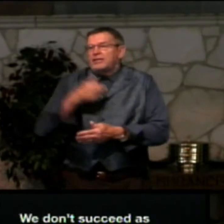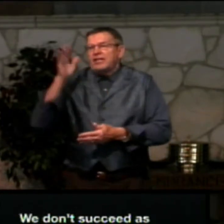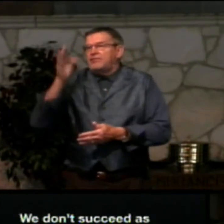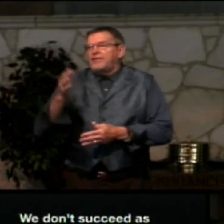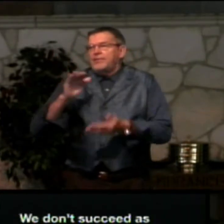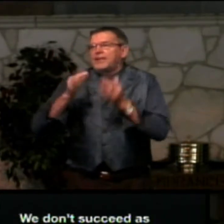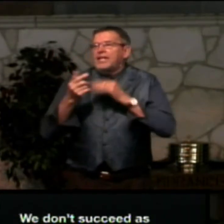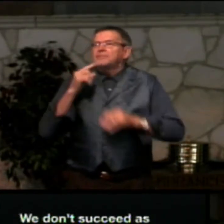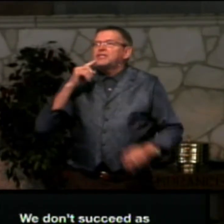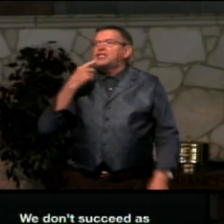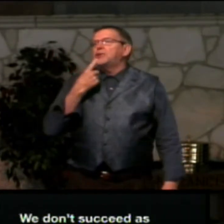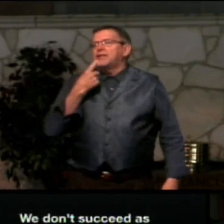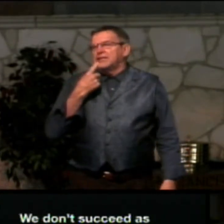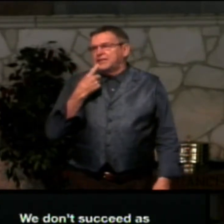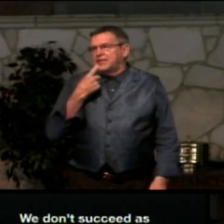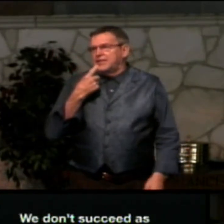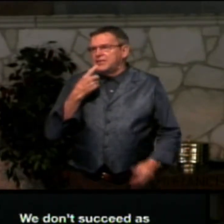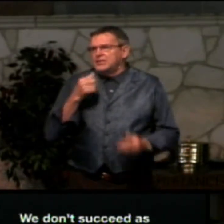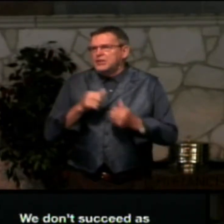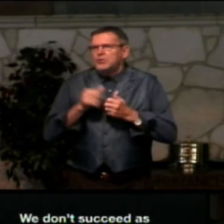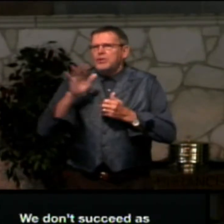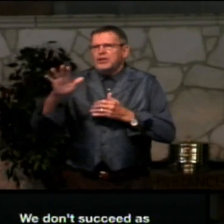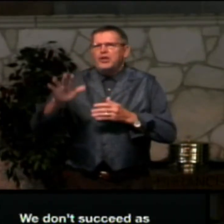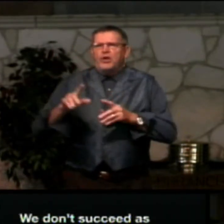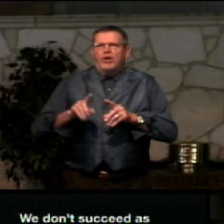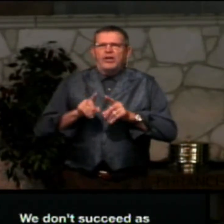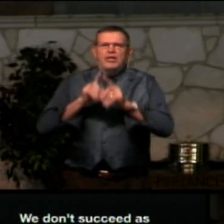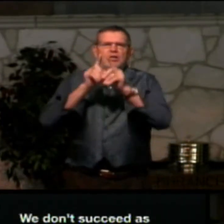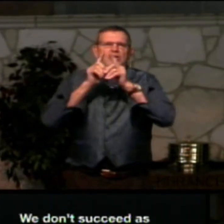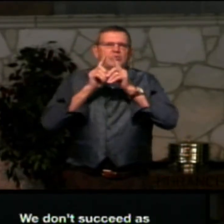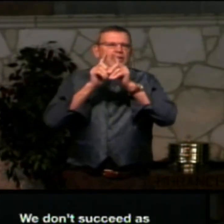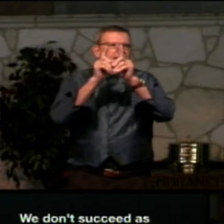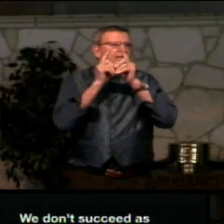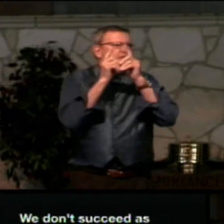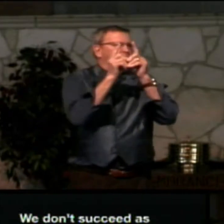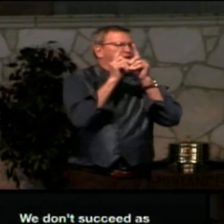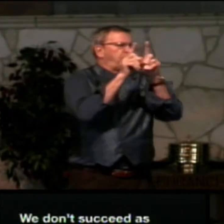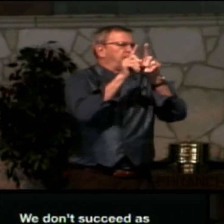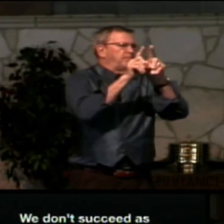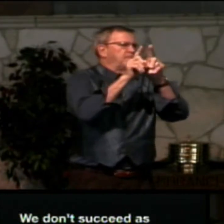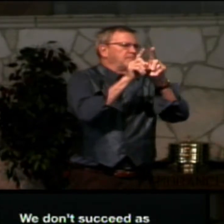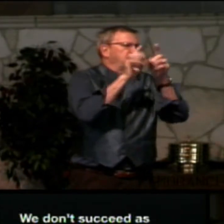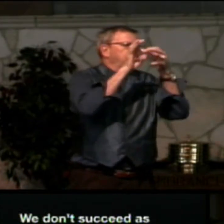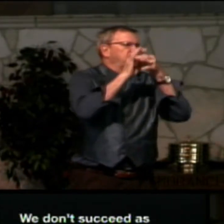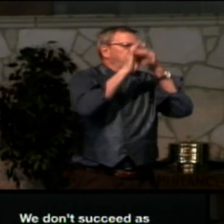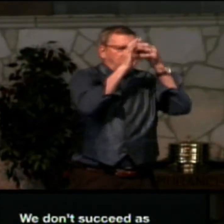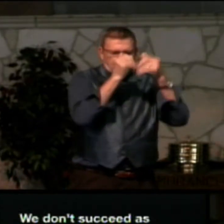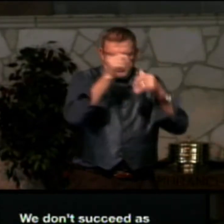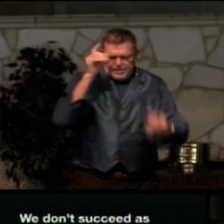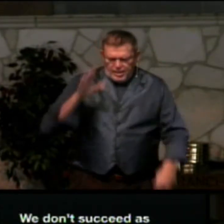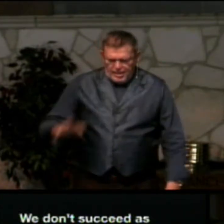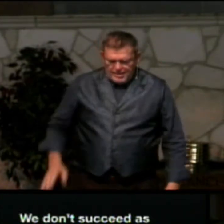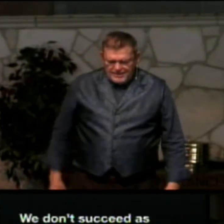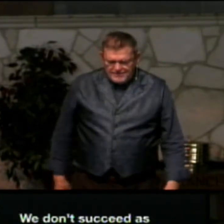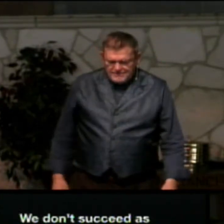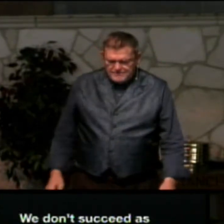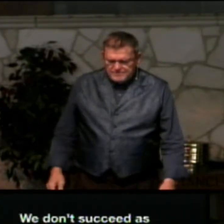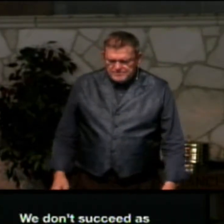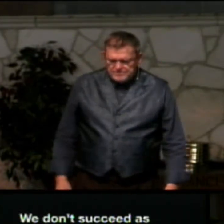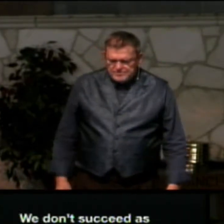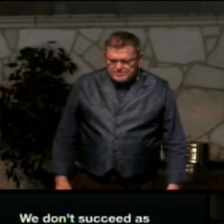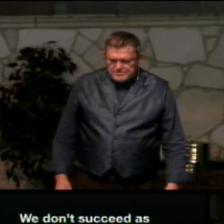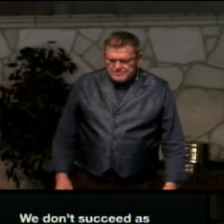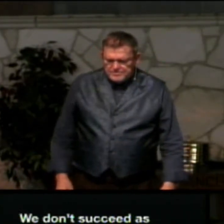Some of us have never become serious with your relationship with God